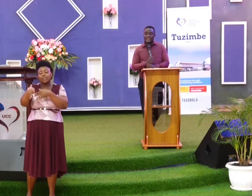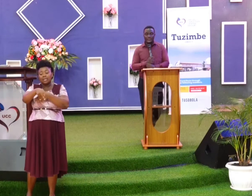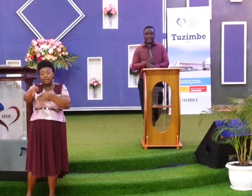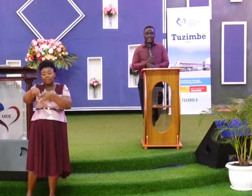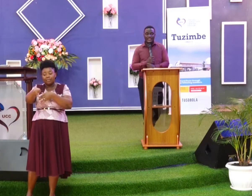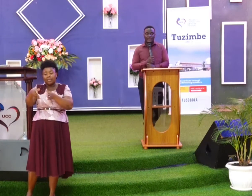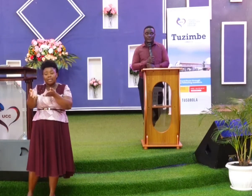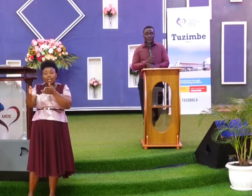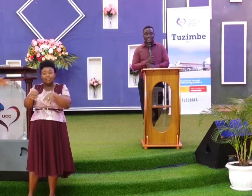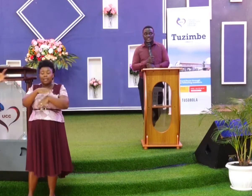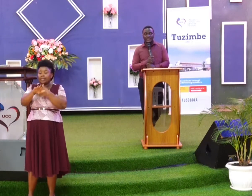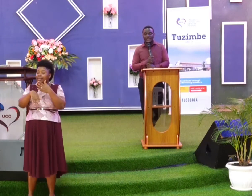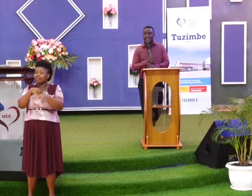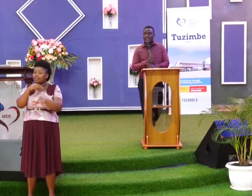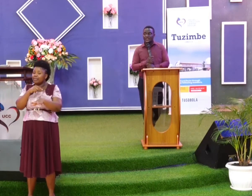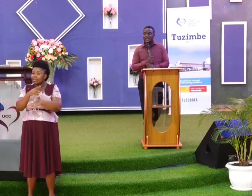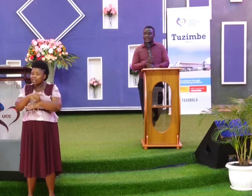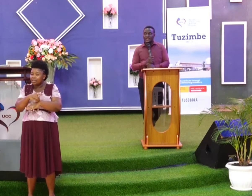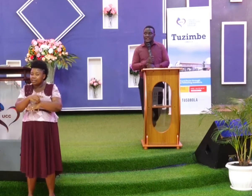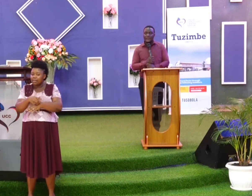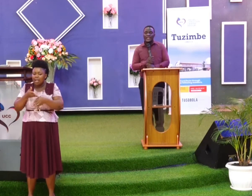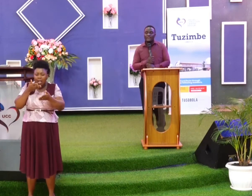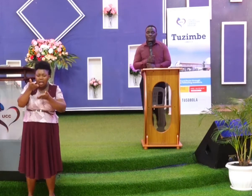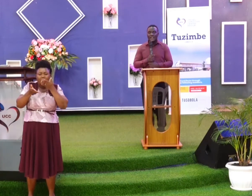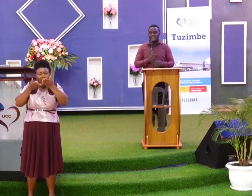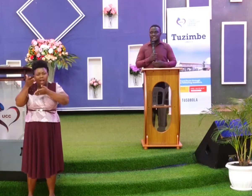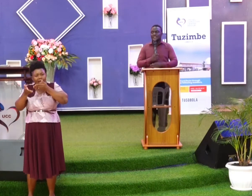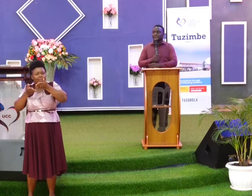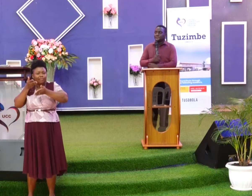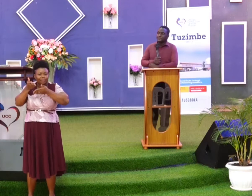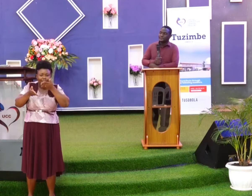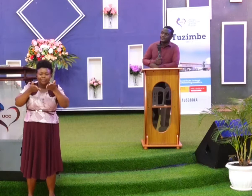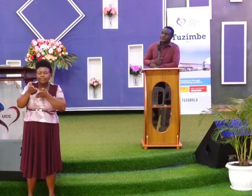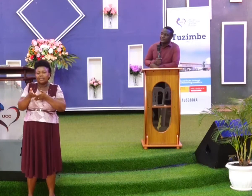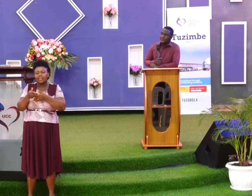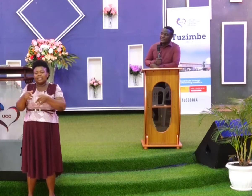There was a movie that they would watch every day. They were conversing.